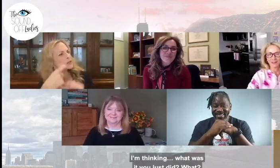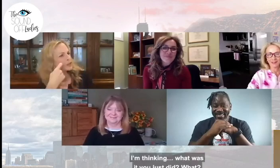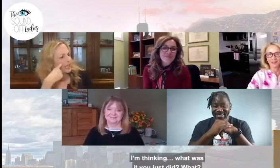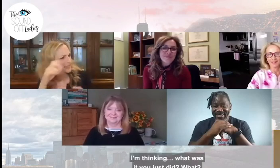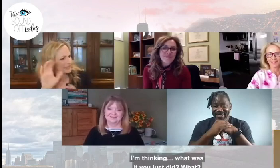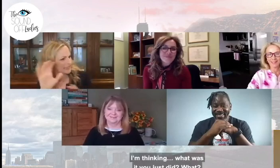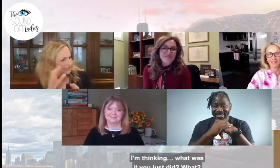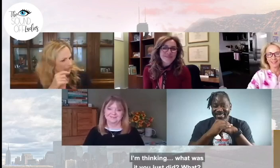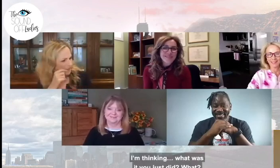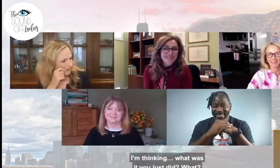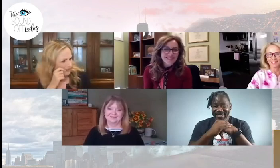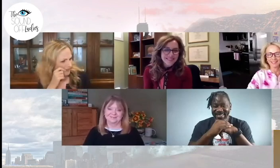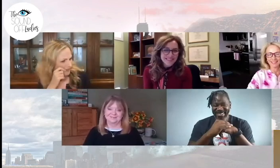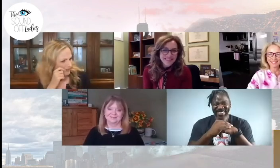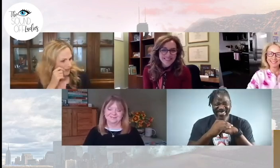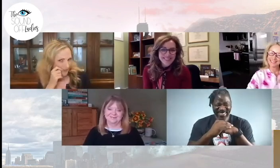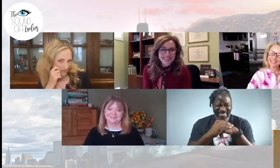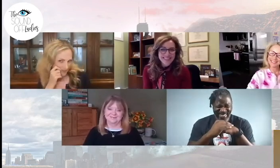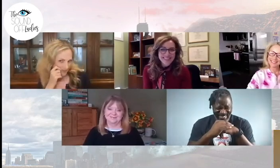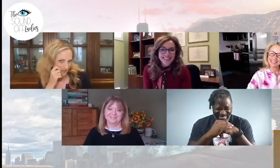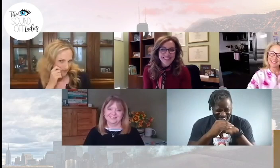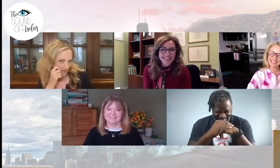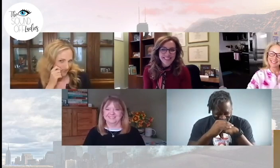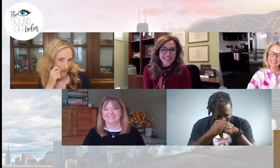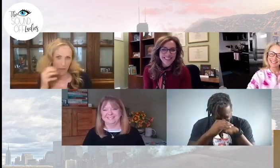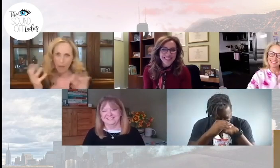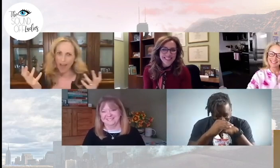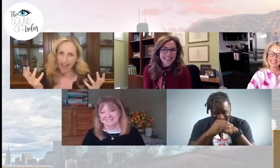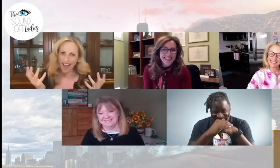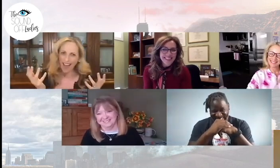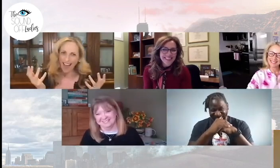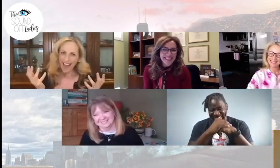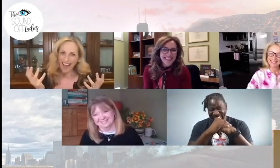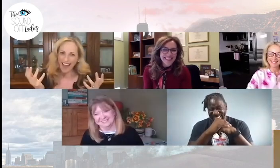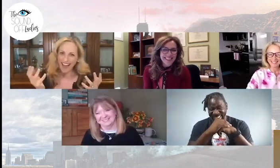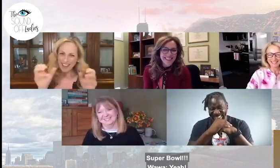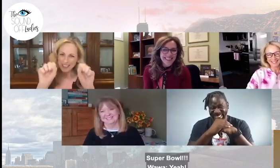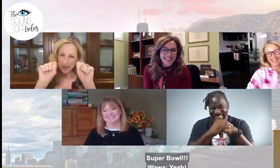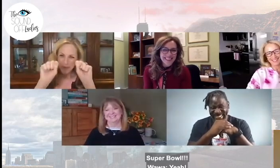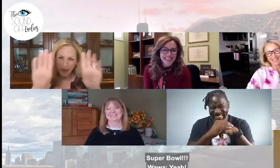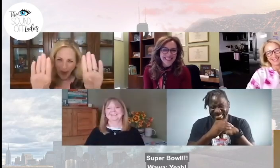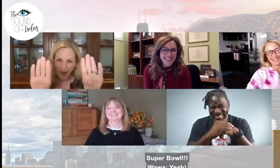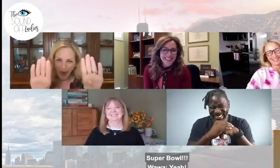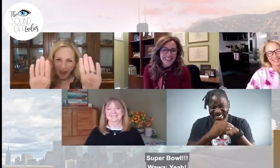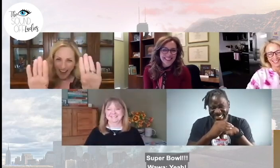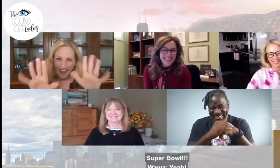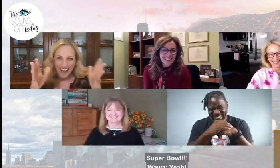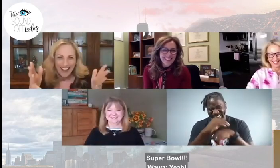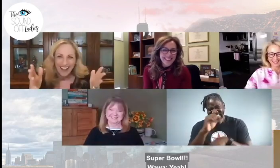recently I was thinking, what was it that you just did? What was it? Super